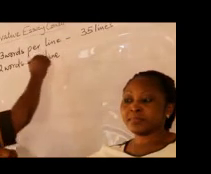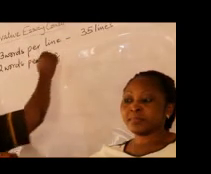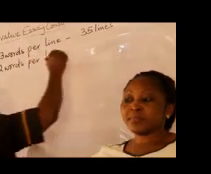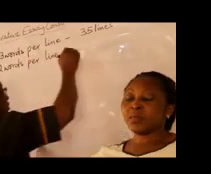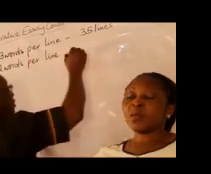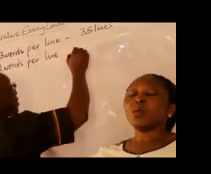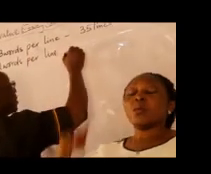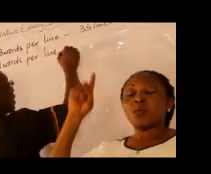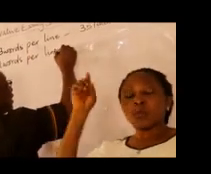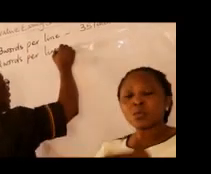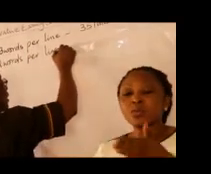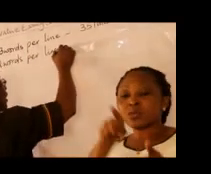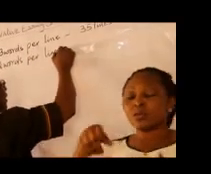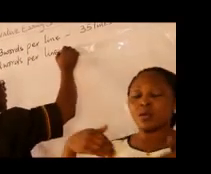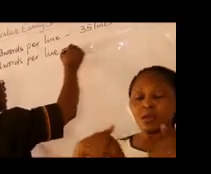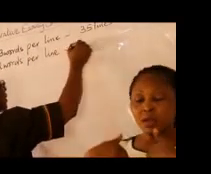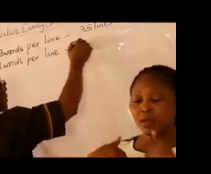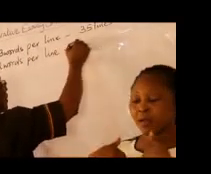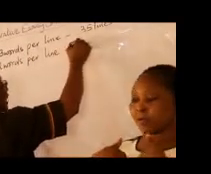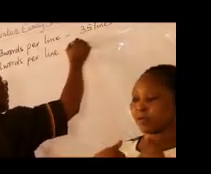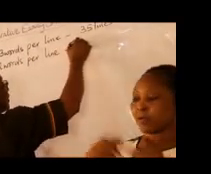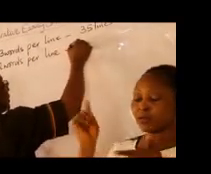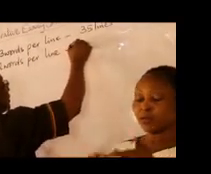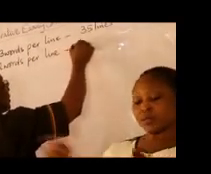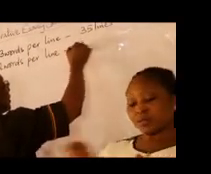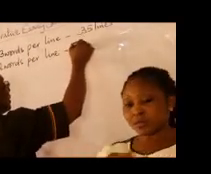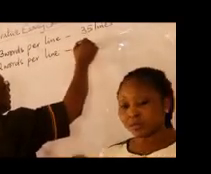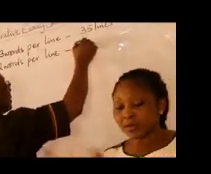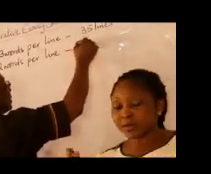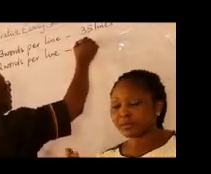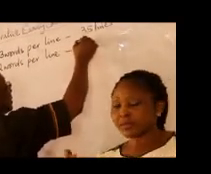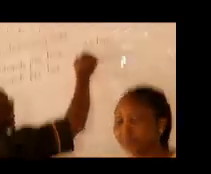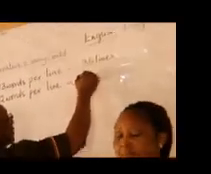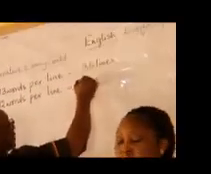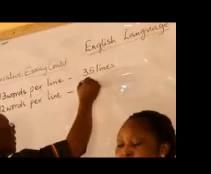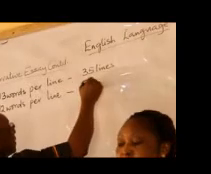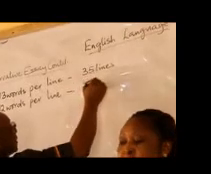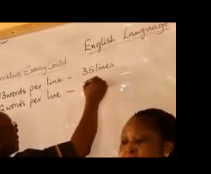what you have to write